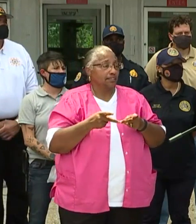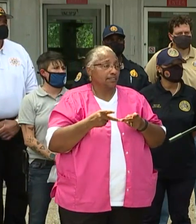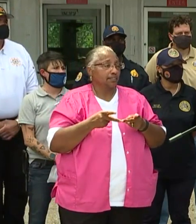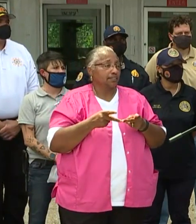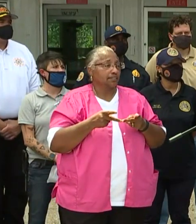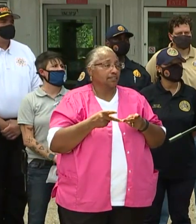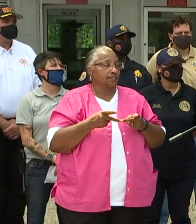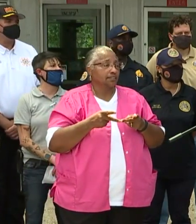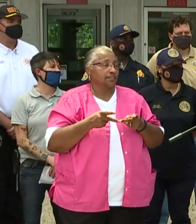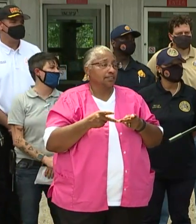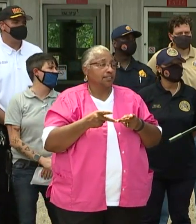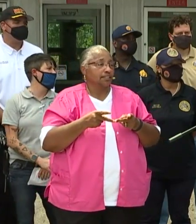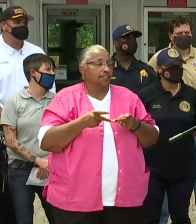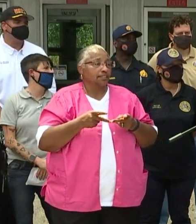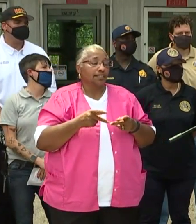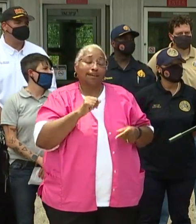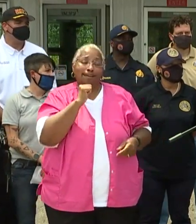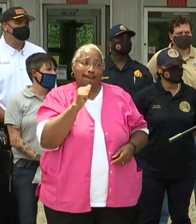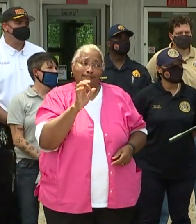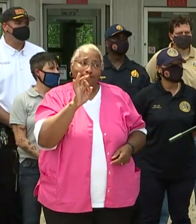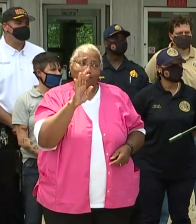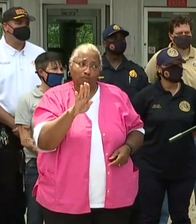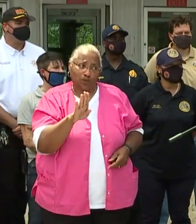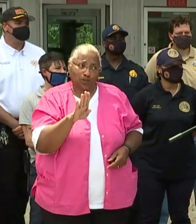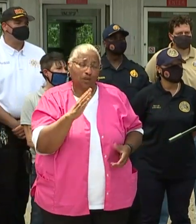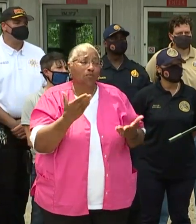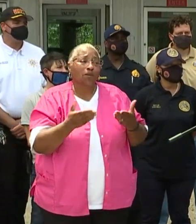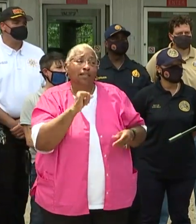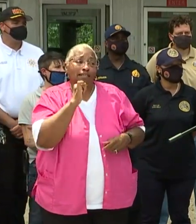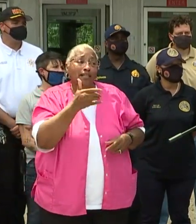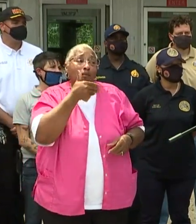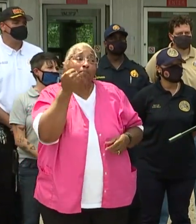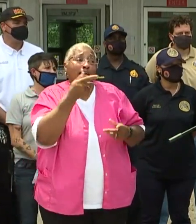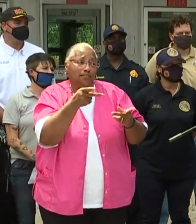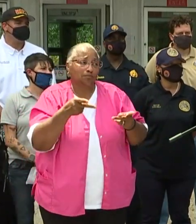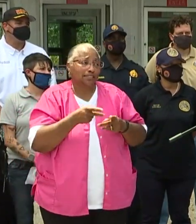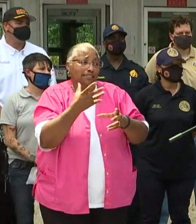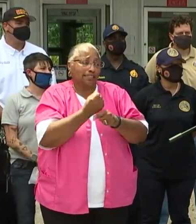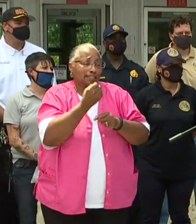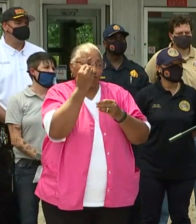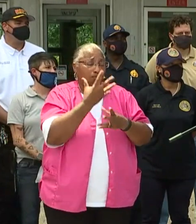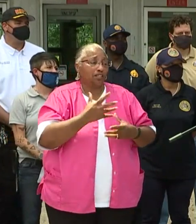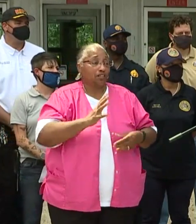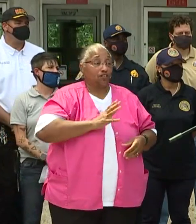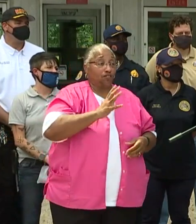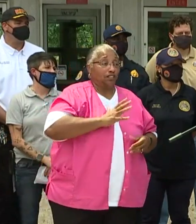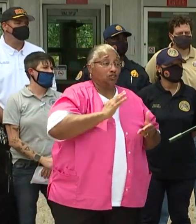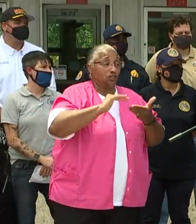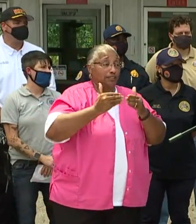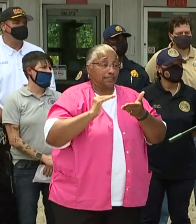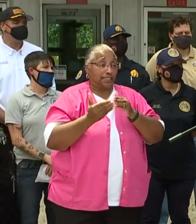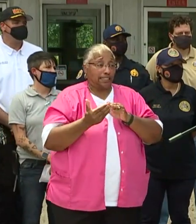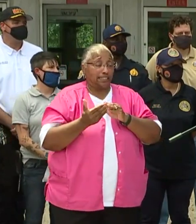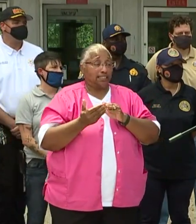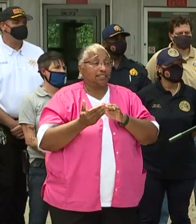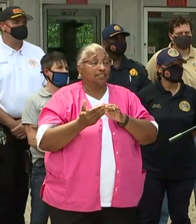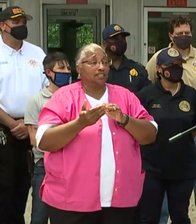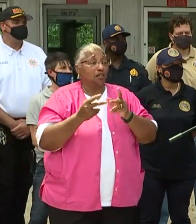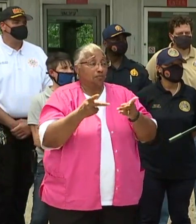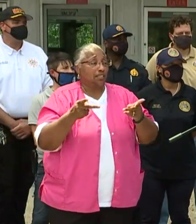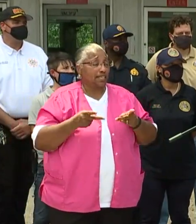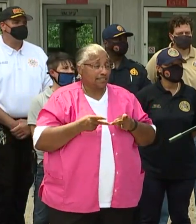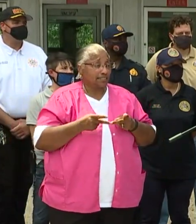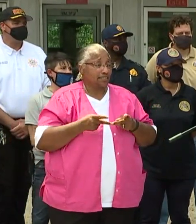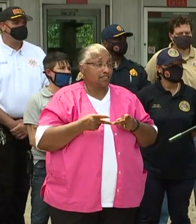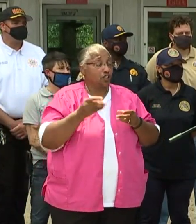to Facebook, that's probably not the best place to get the information. The official city sites, the news stations, those